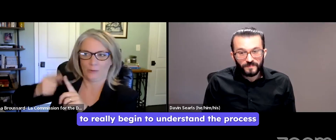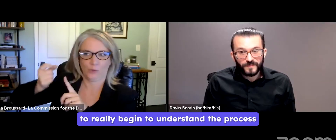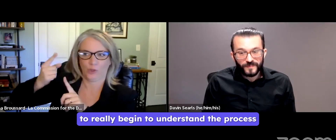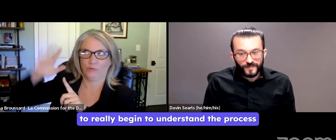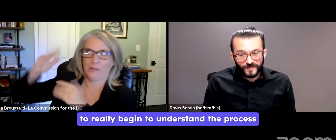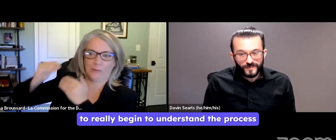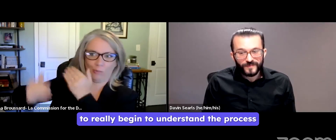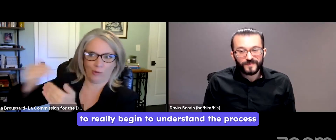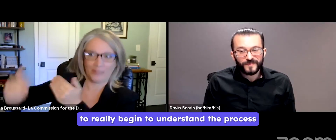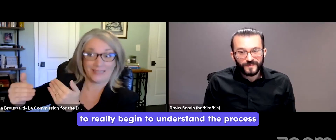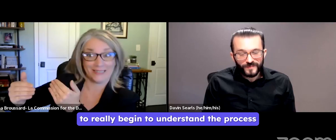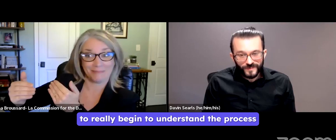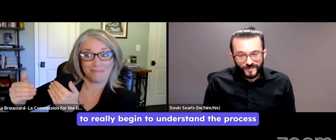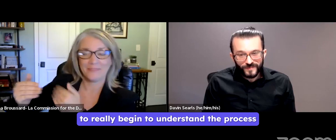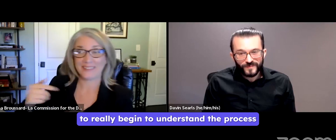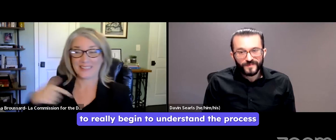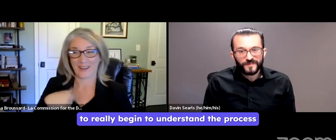really begin to understand the